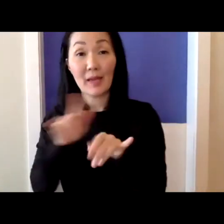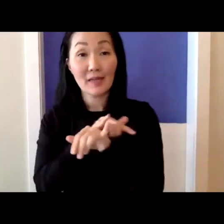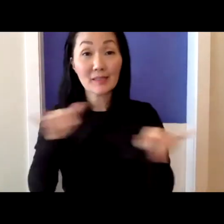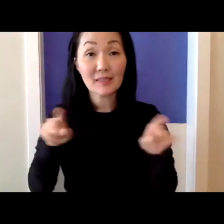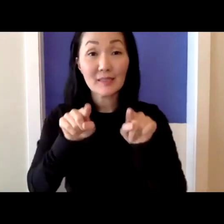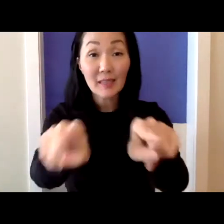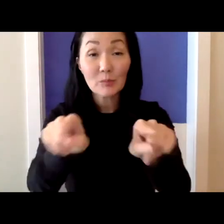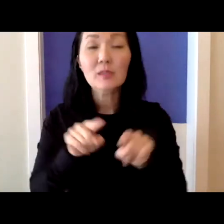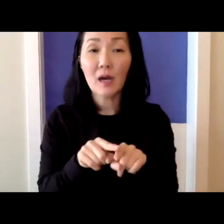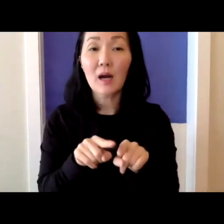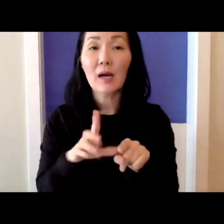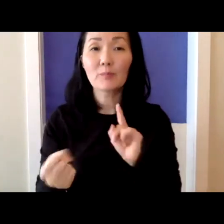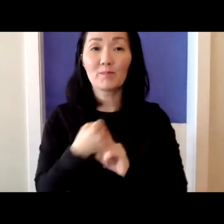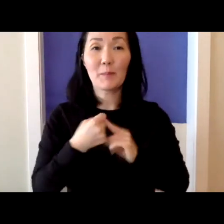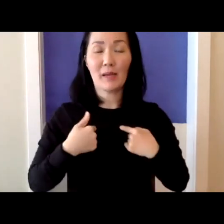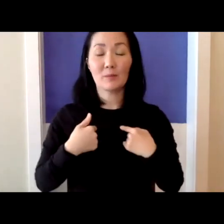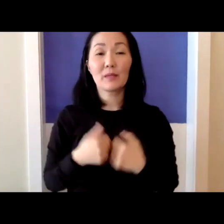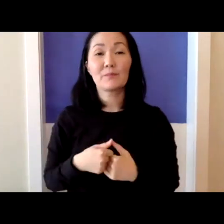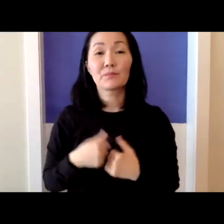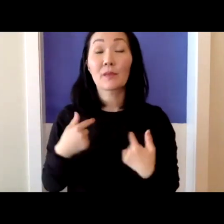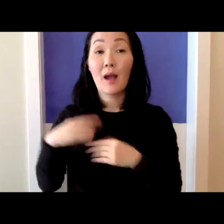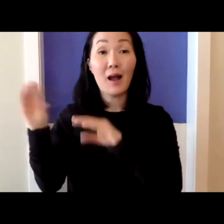I moved to Vancouver back in